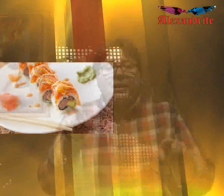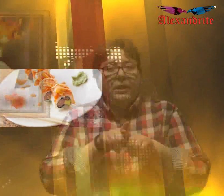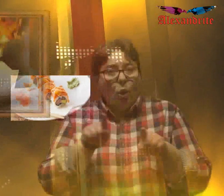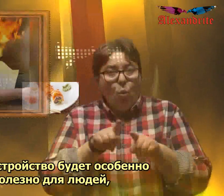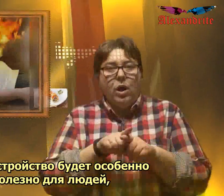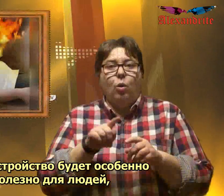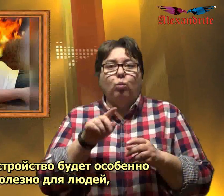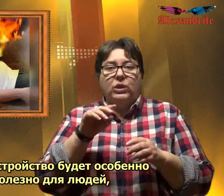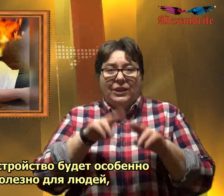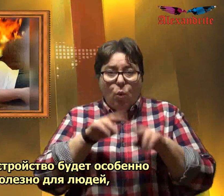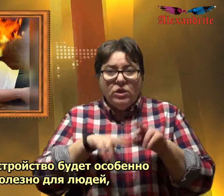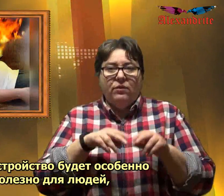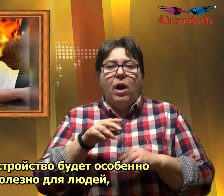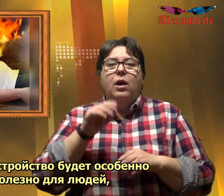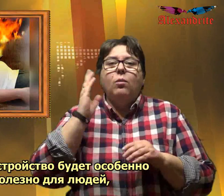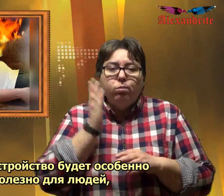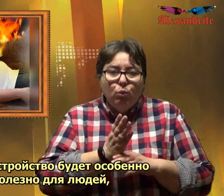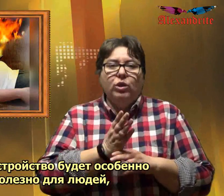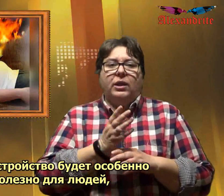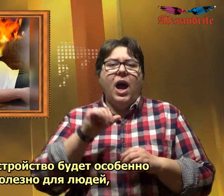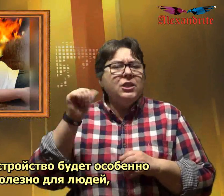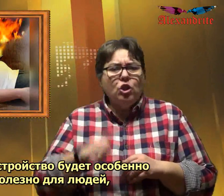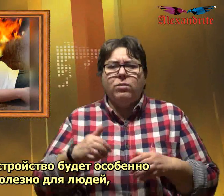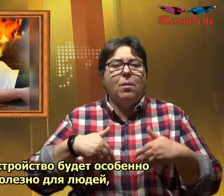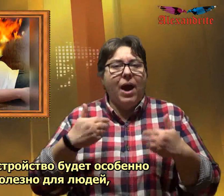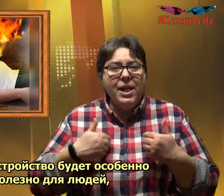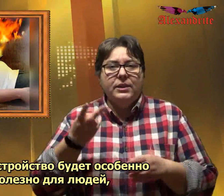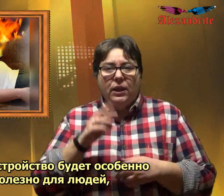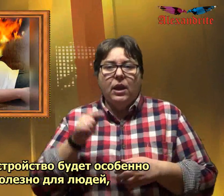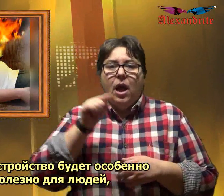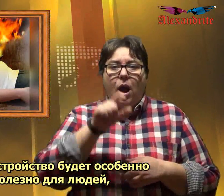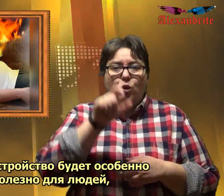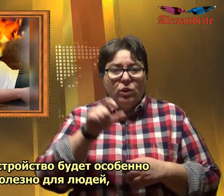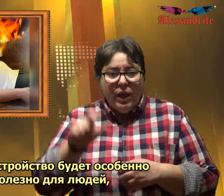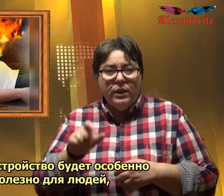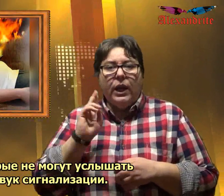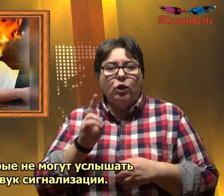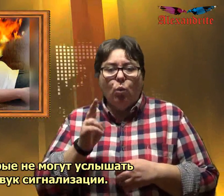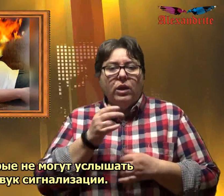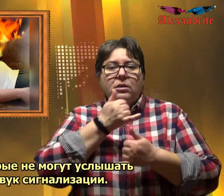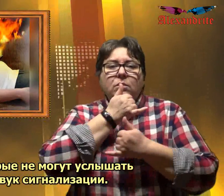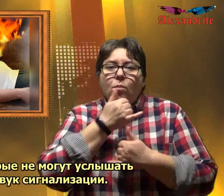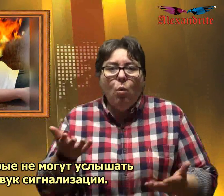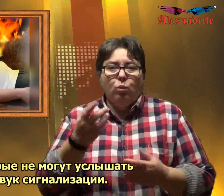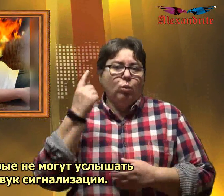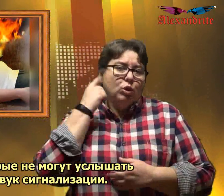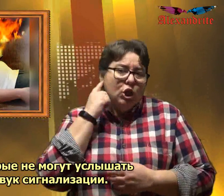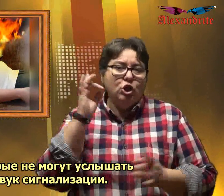said you better get the money i know